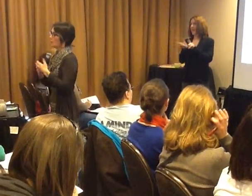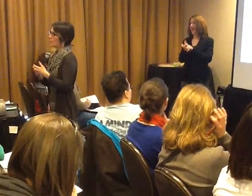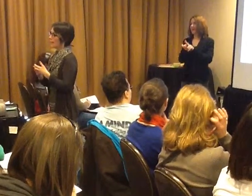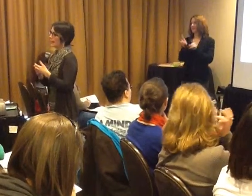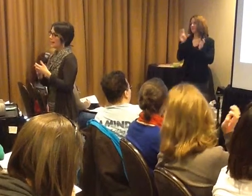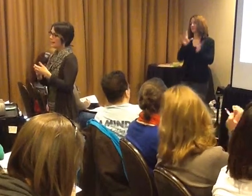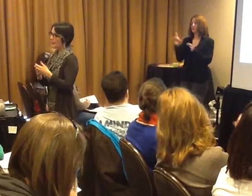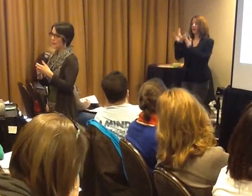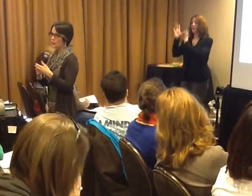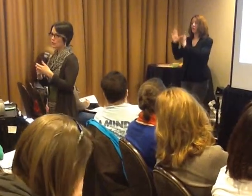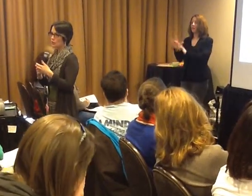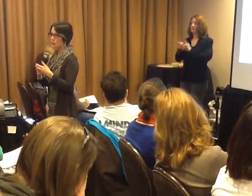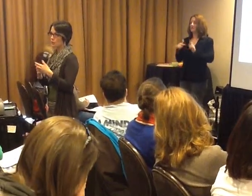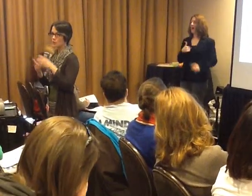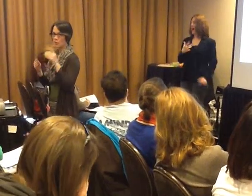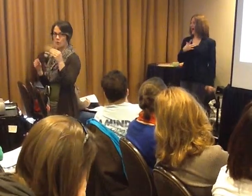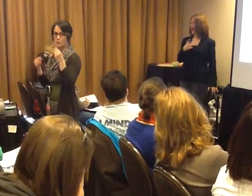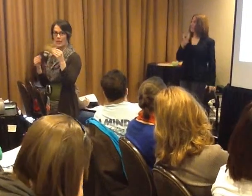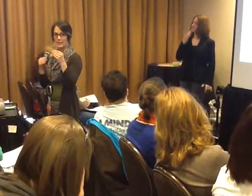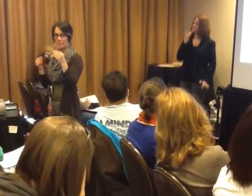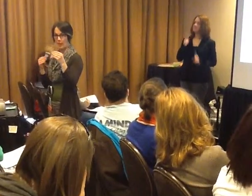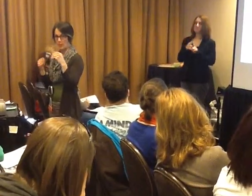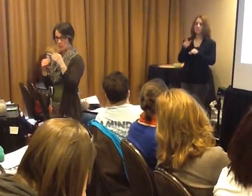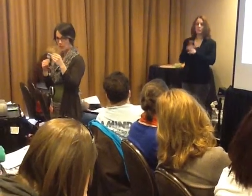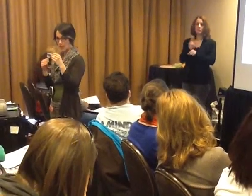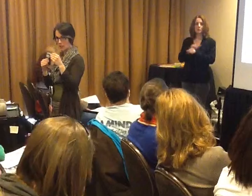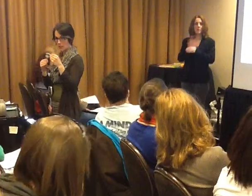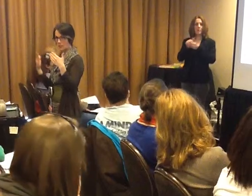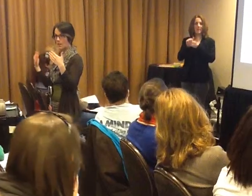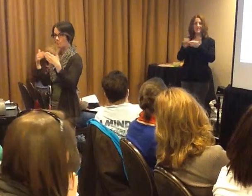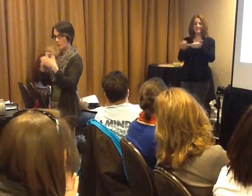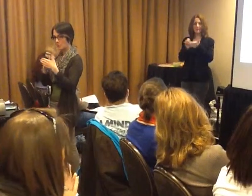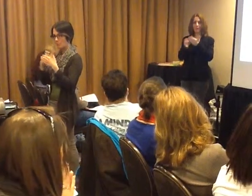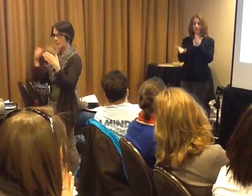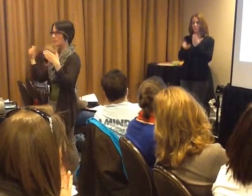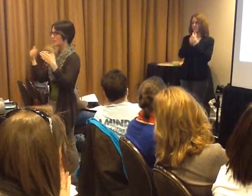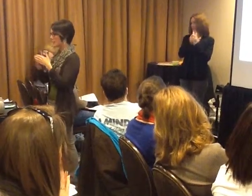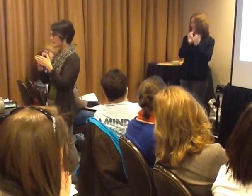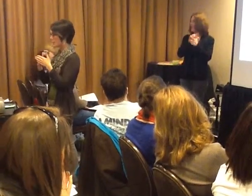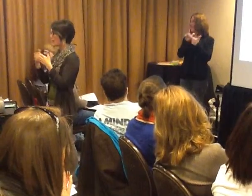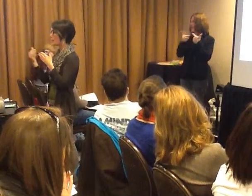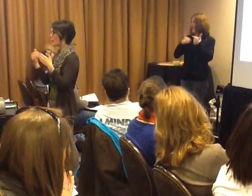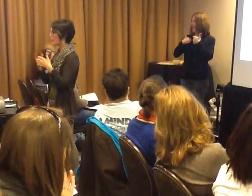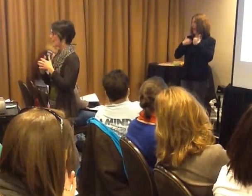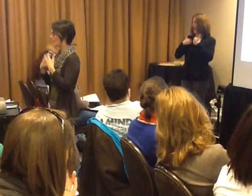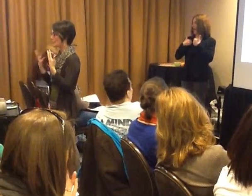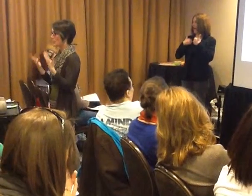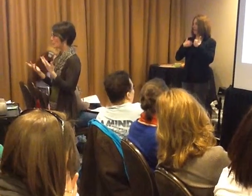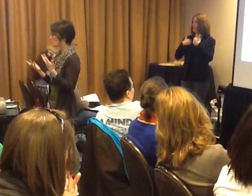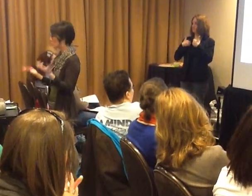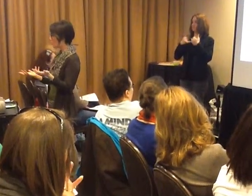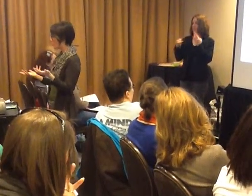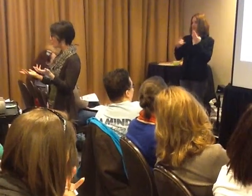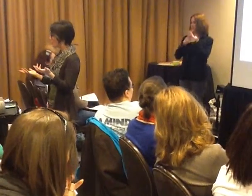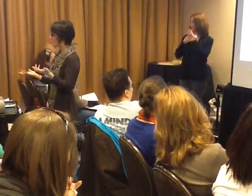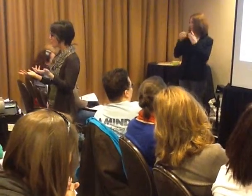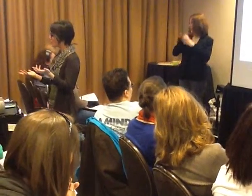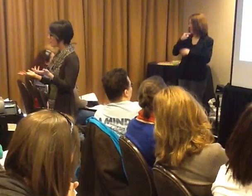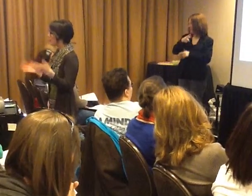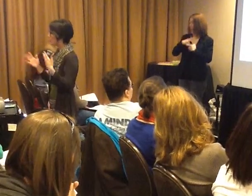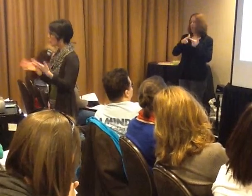travelers, but I like to use those plastic page protectors and put templates and things in there, and then it becomes your